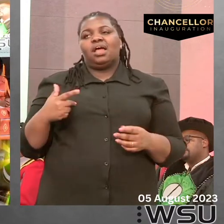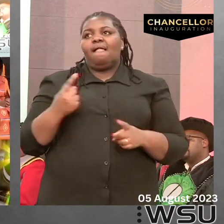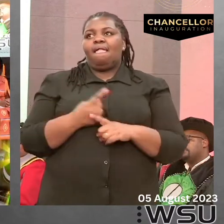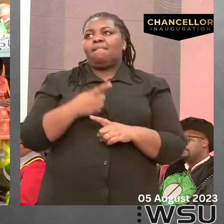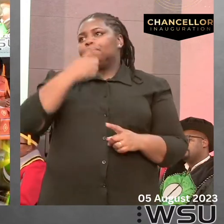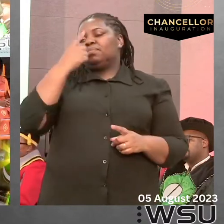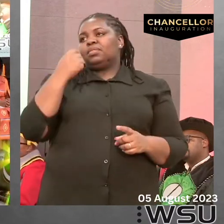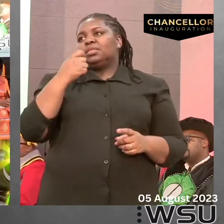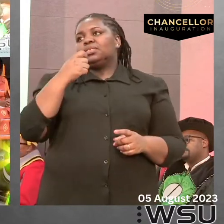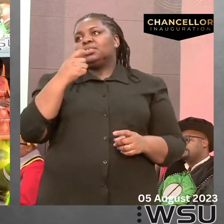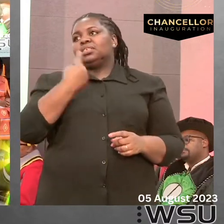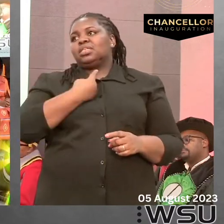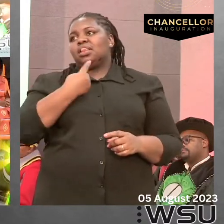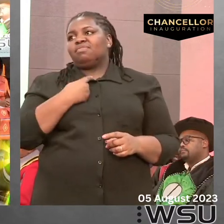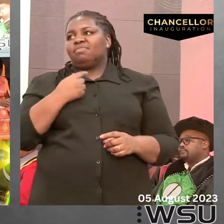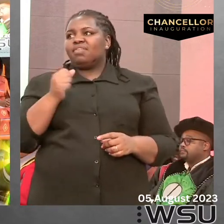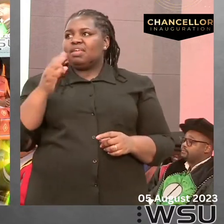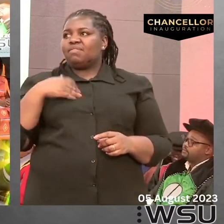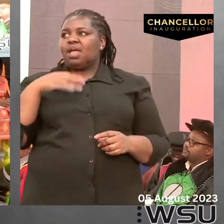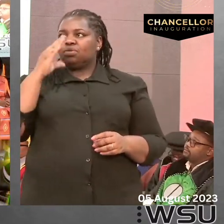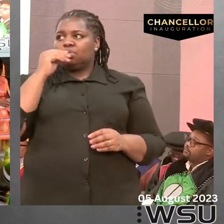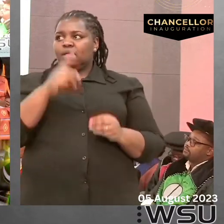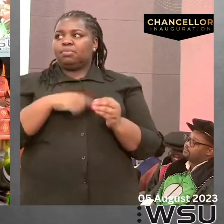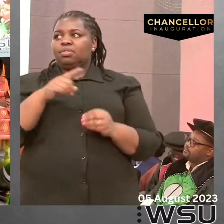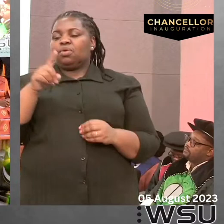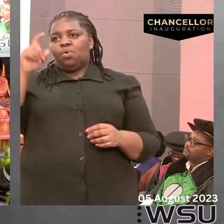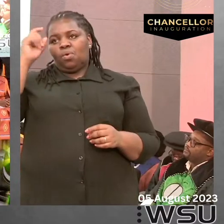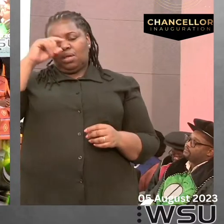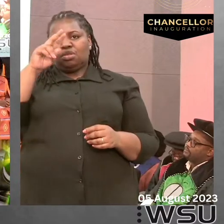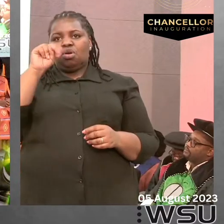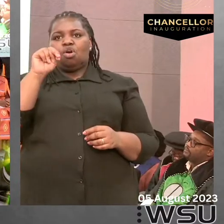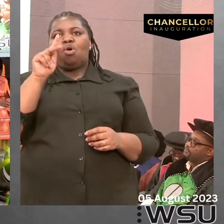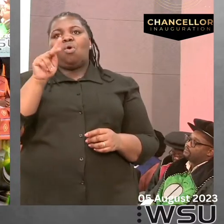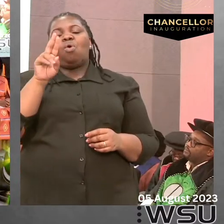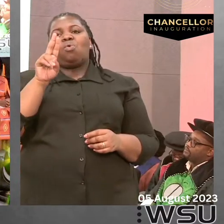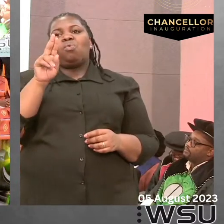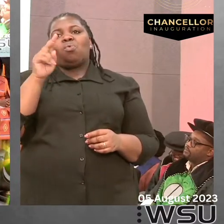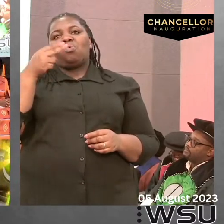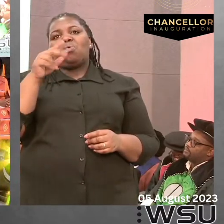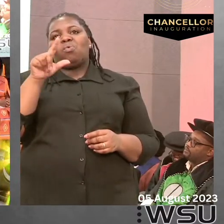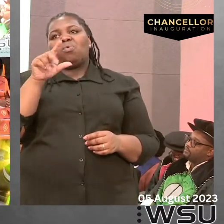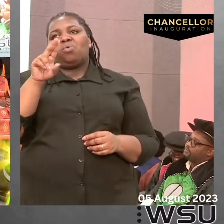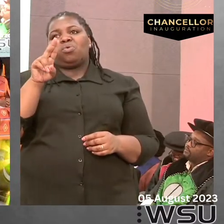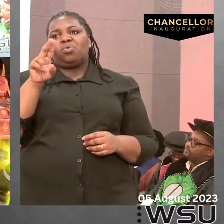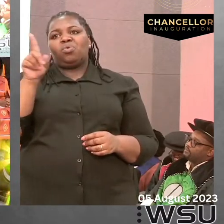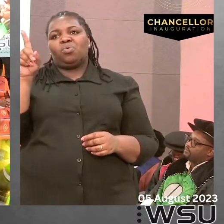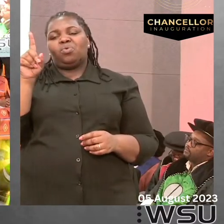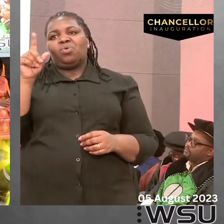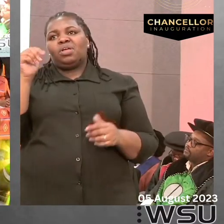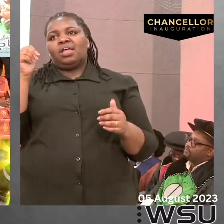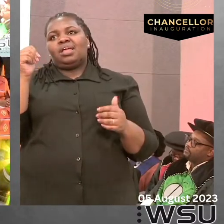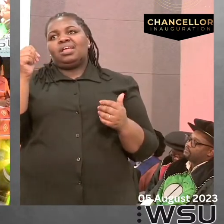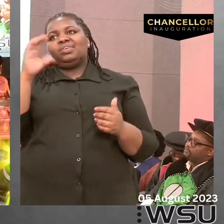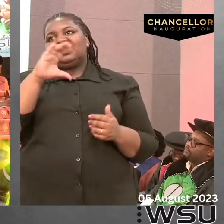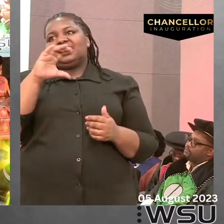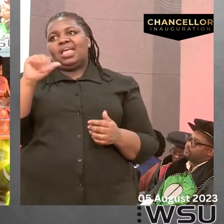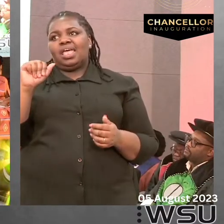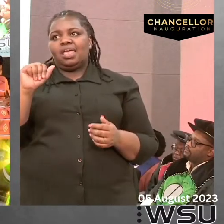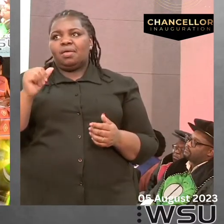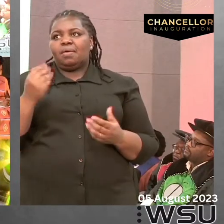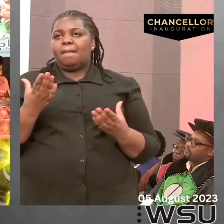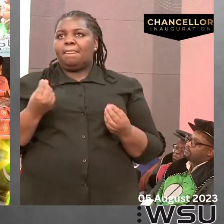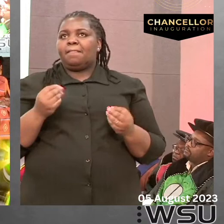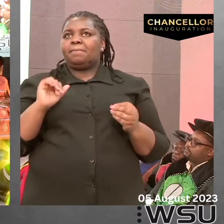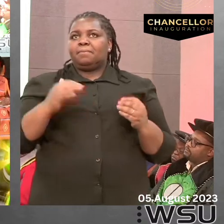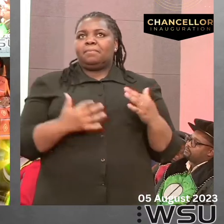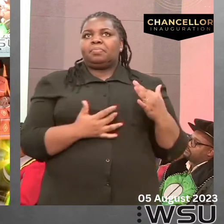asking ourselves, if I talk about this wise man Kuhlu, who's chartered accountant, who has created this